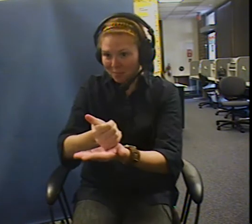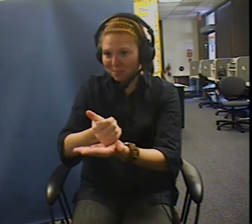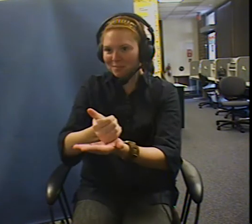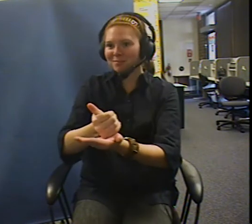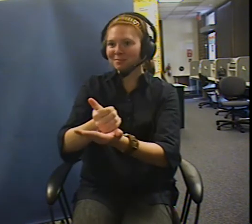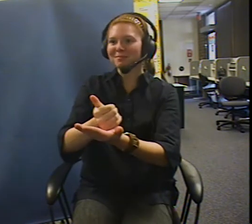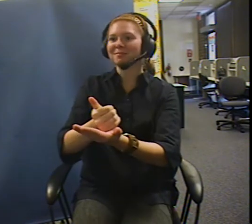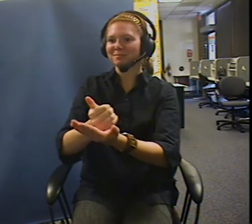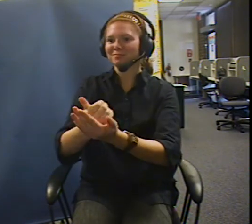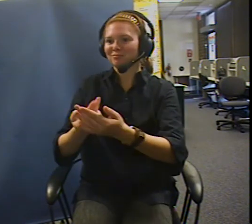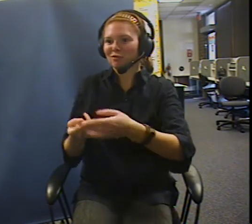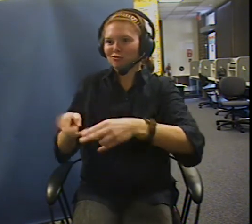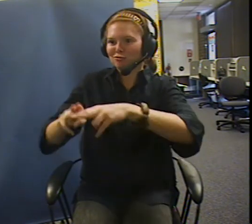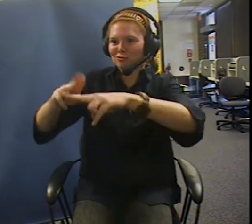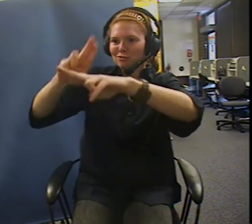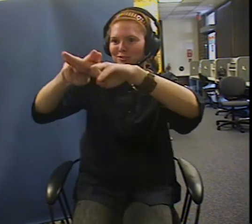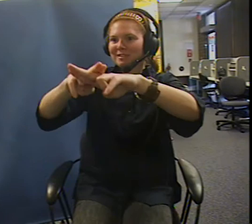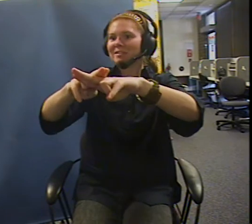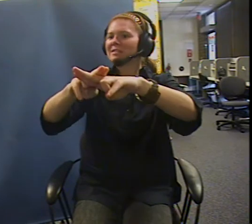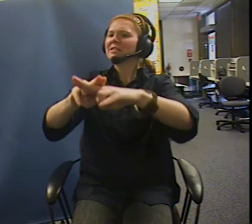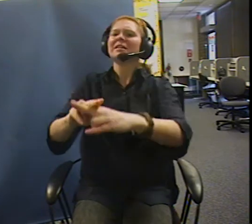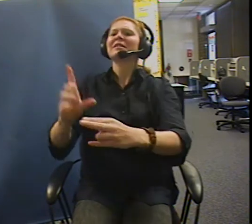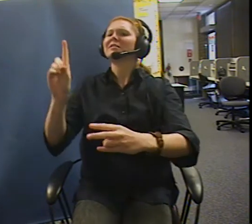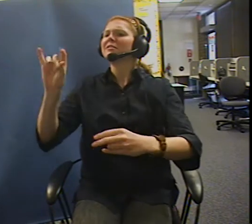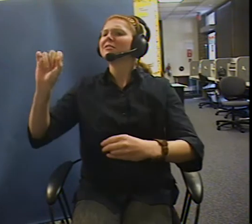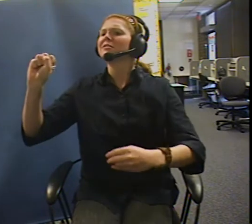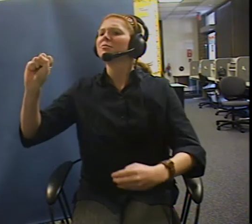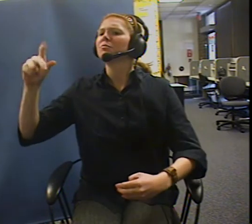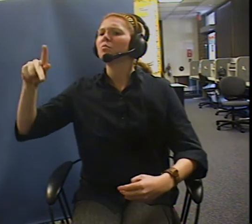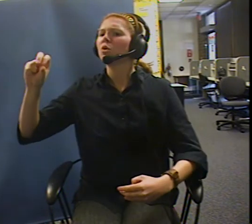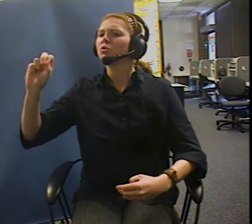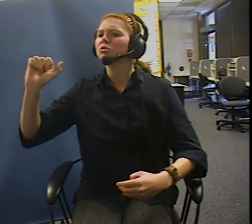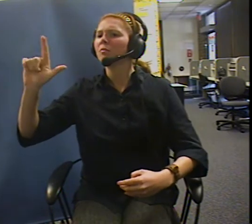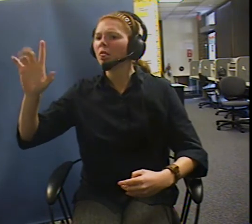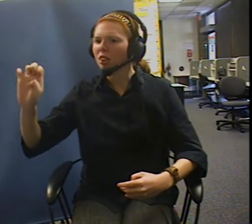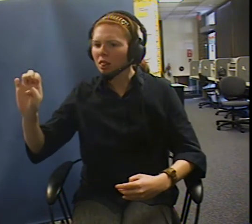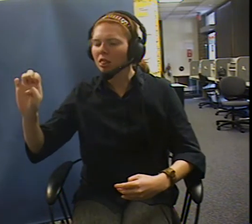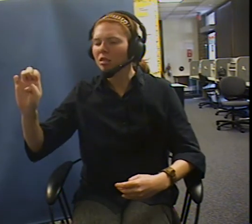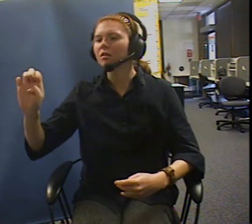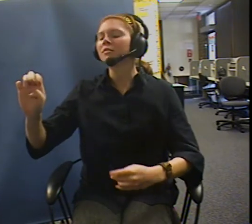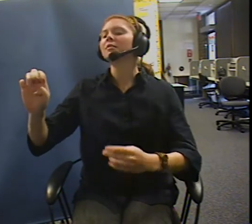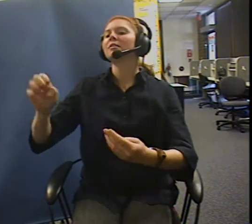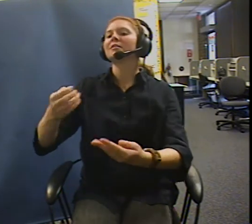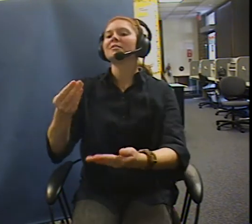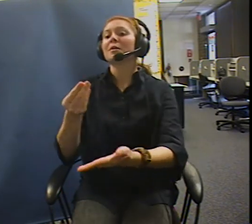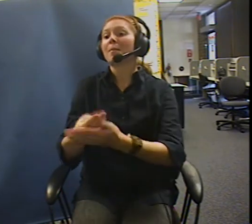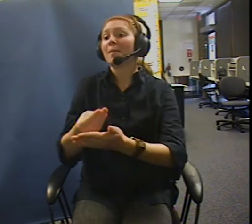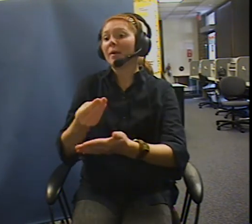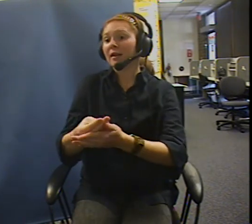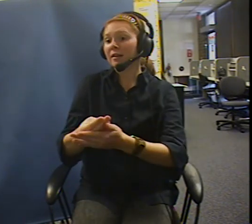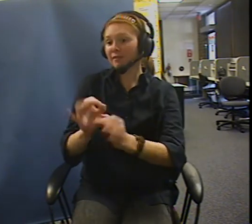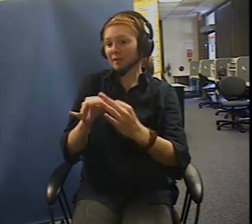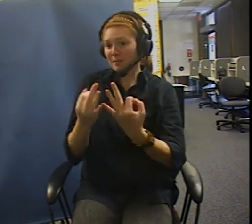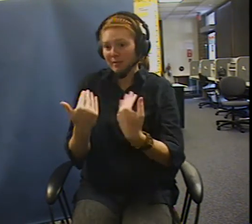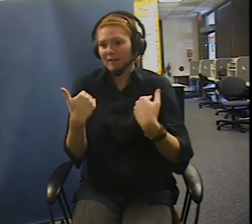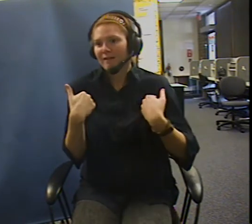Families not only had money to spend on housing, but they had income to buy automobiles. Automobile